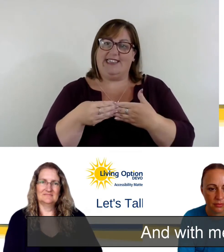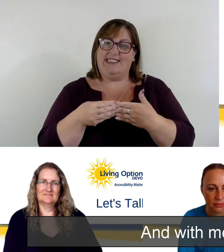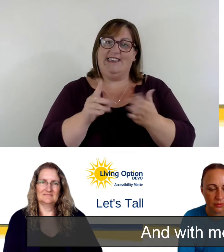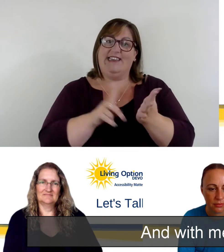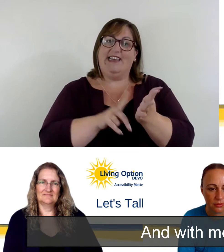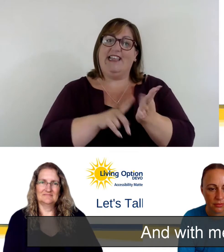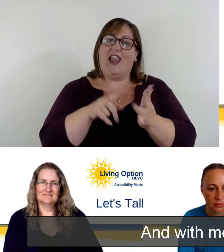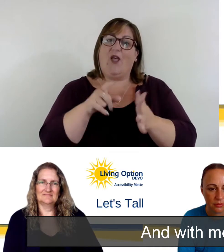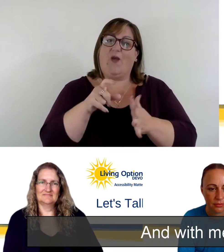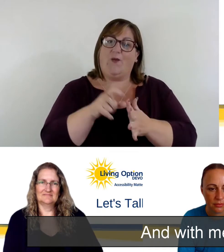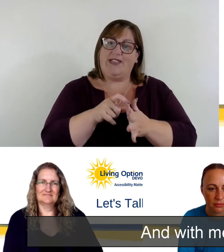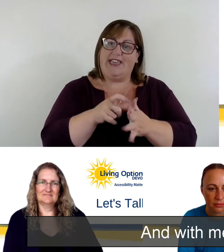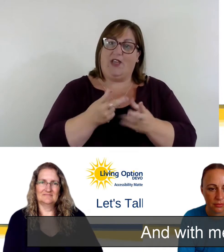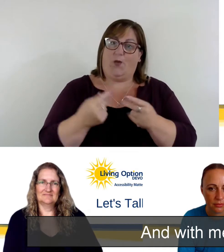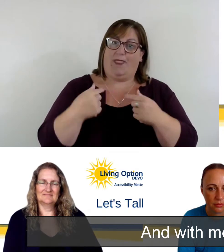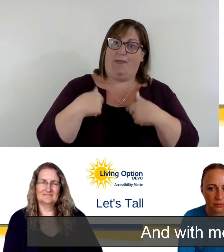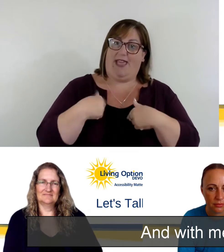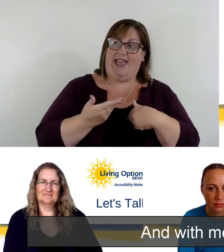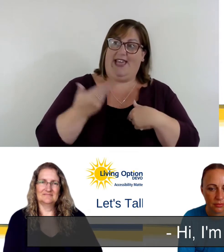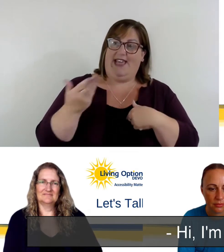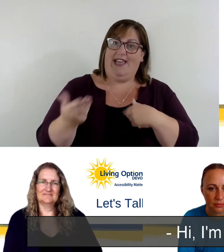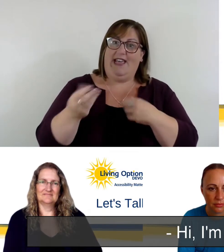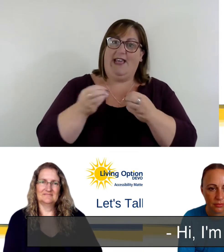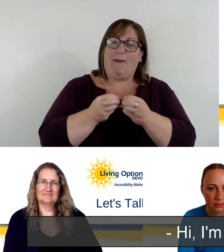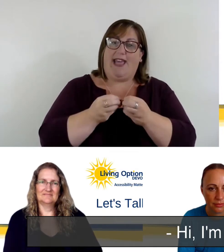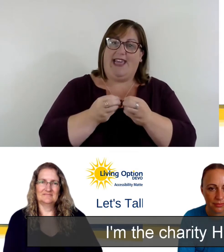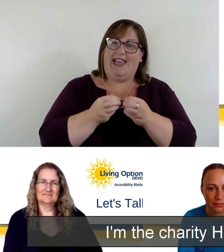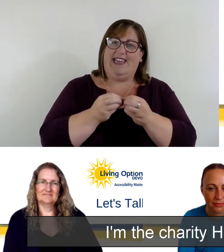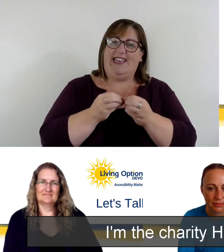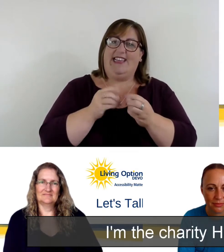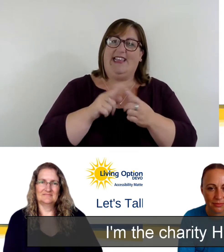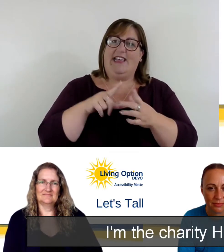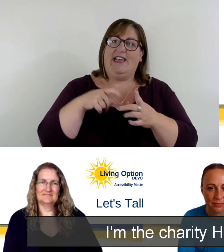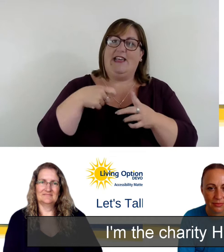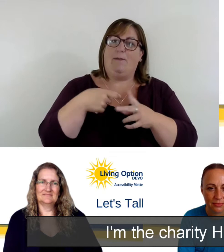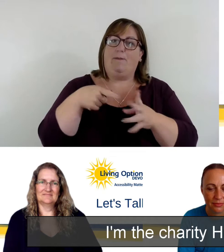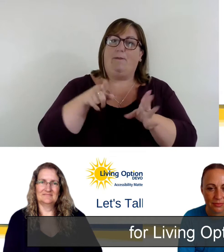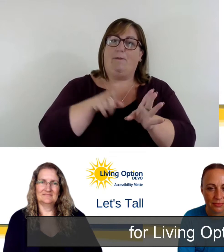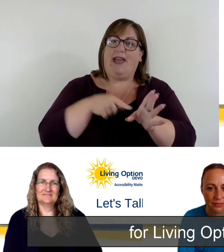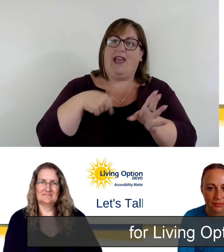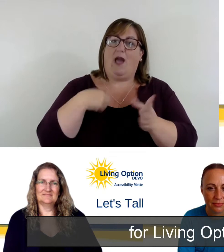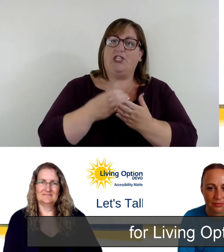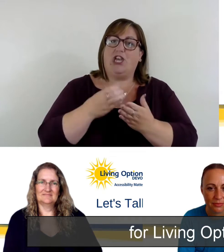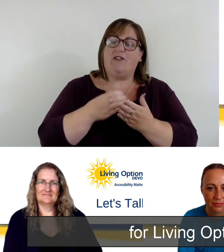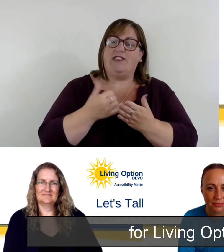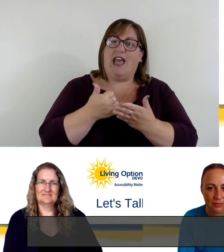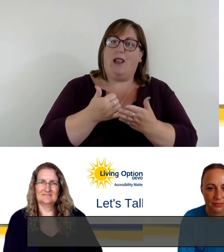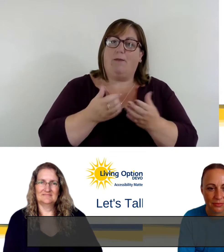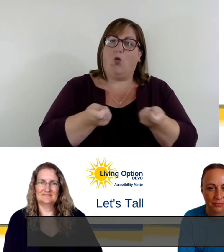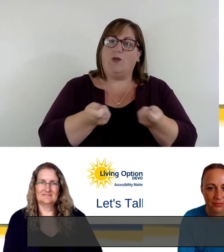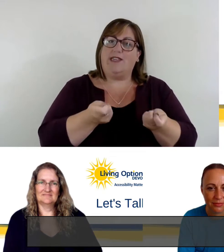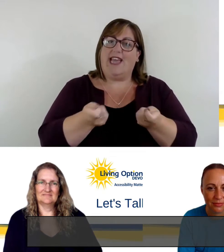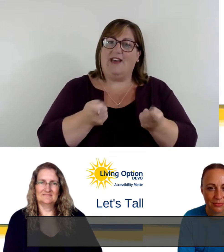and with me is Becki. Hi, I'm Becki. I'm the Charity Hub Coordinator for Living Options Devon.